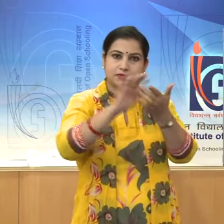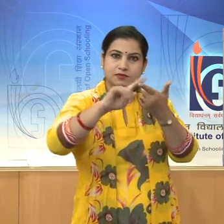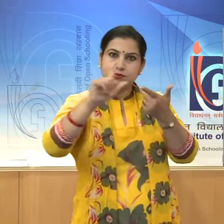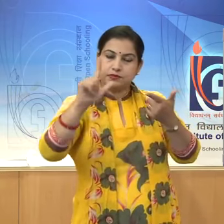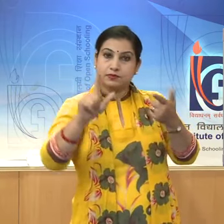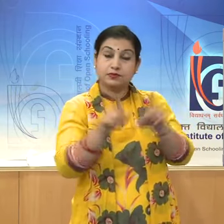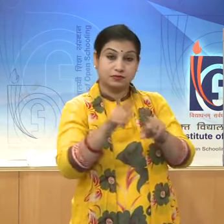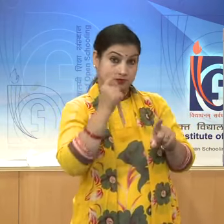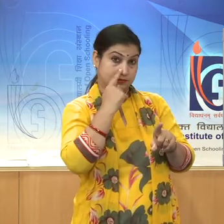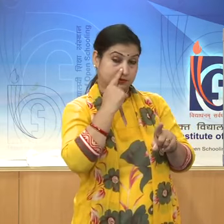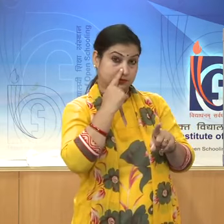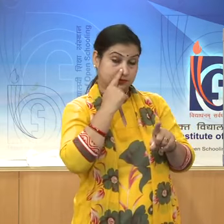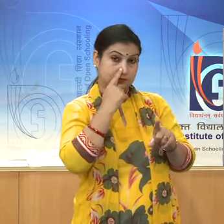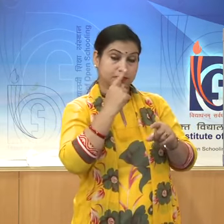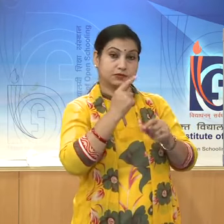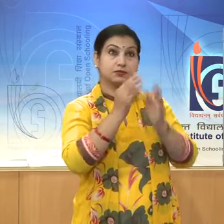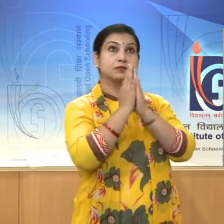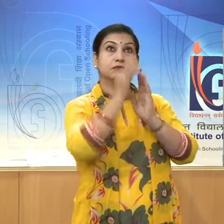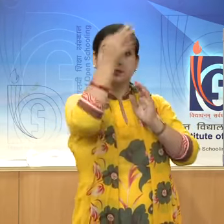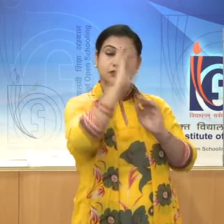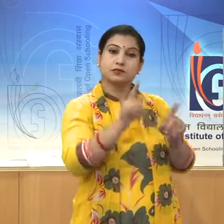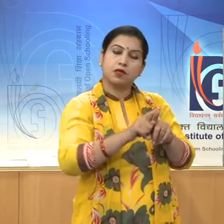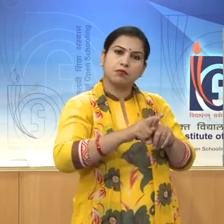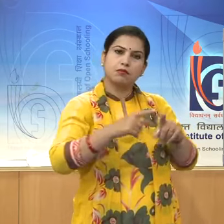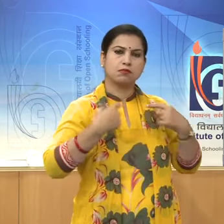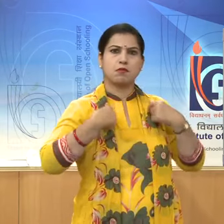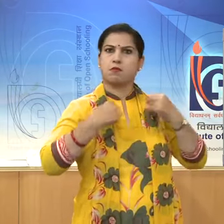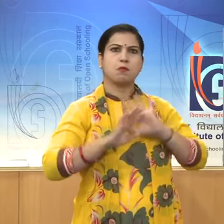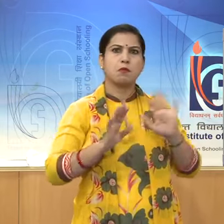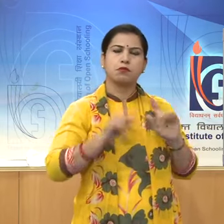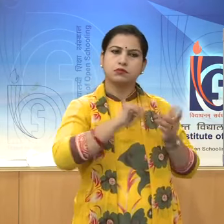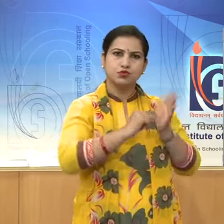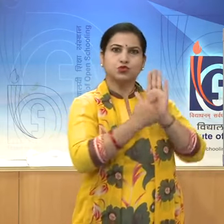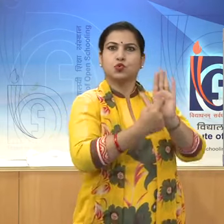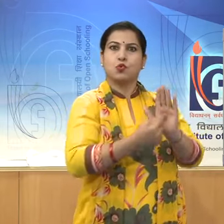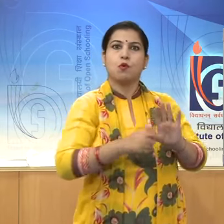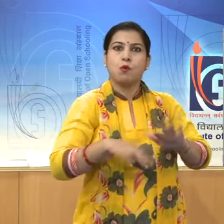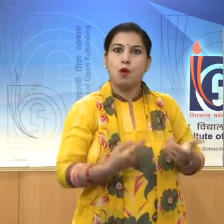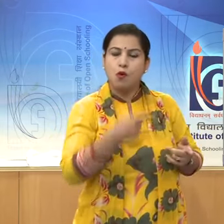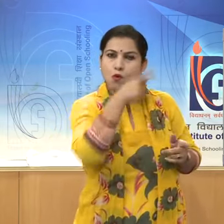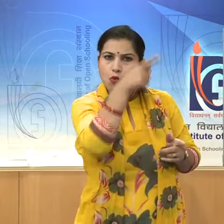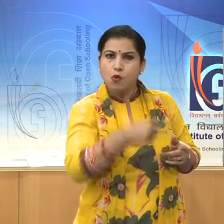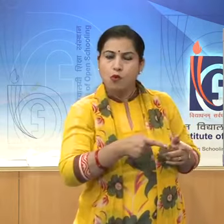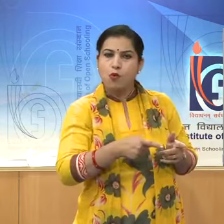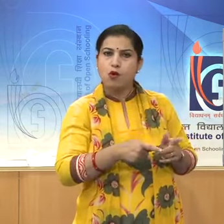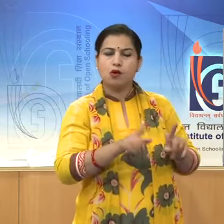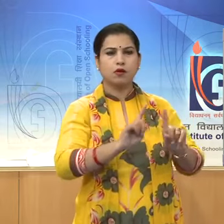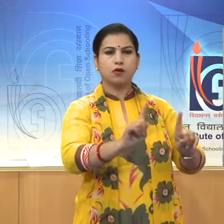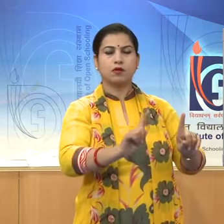The nude goddess is a representation not